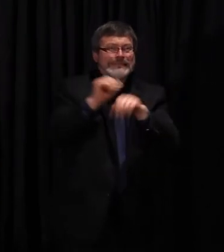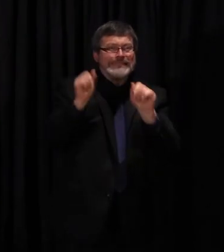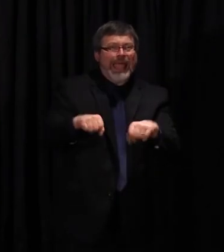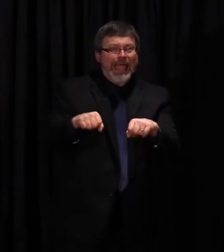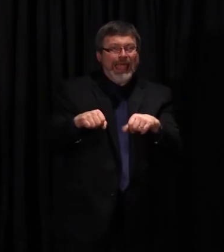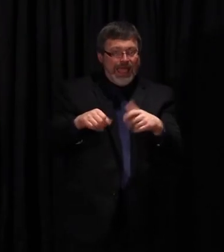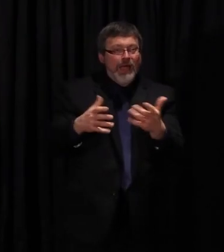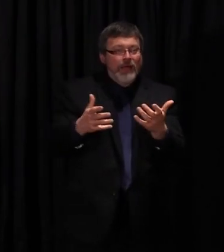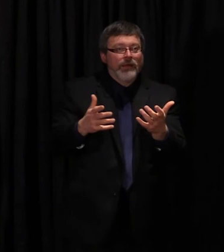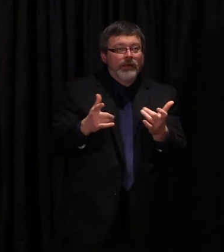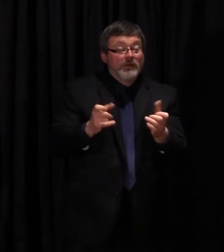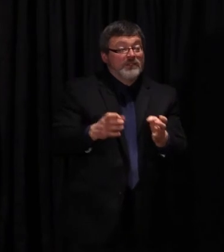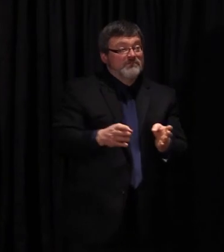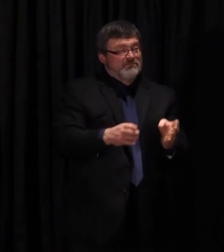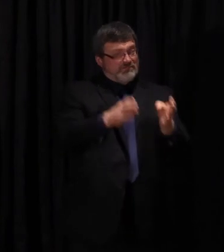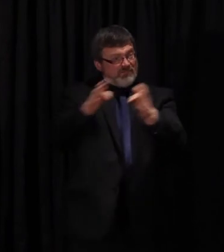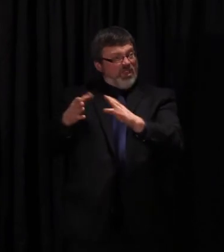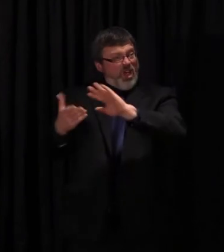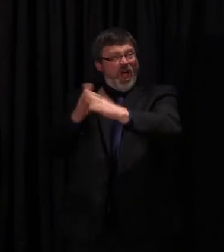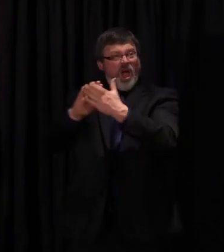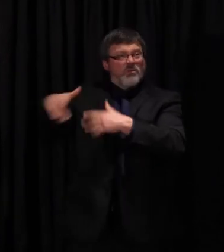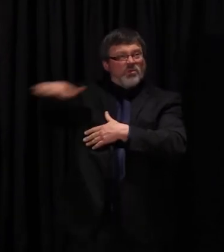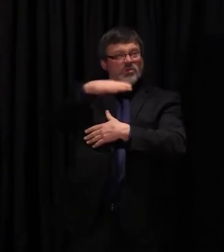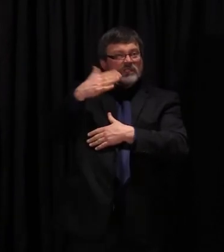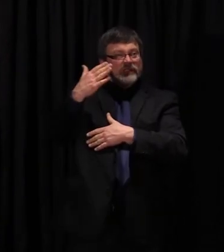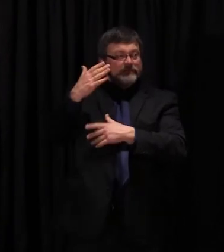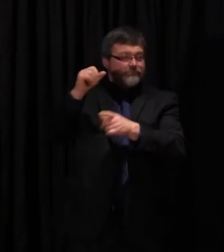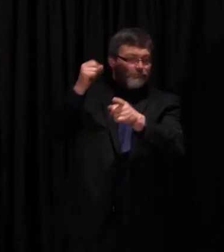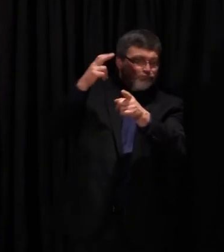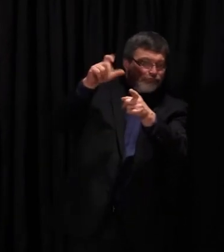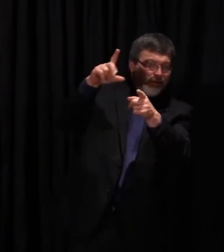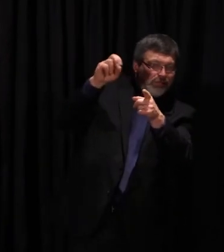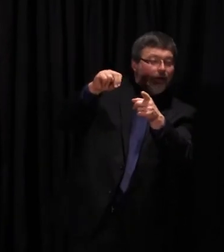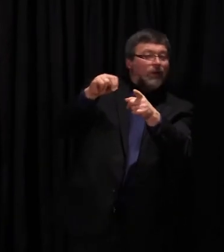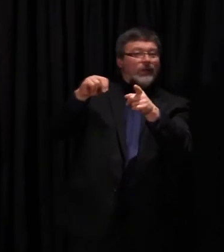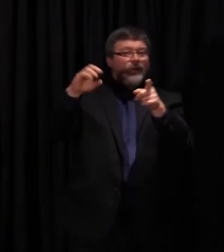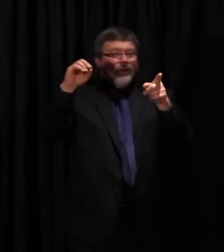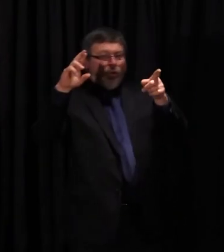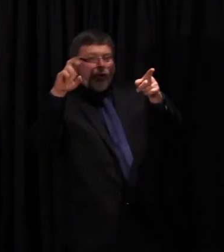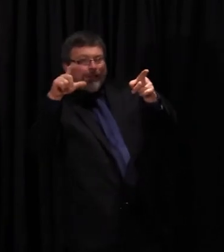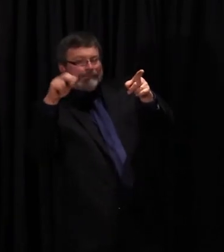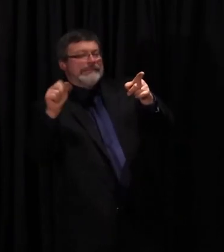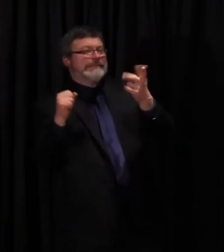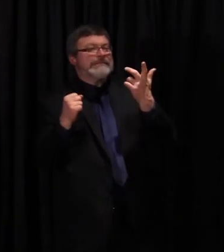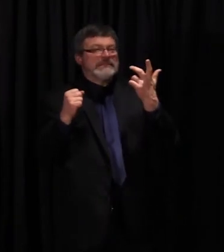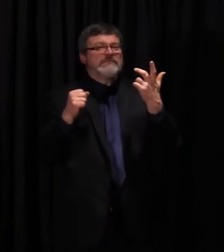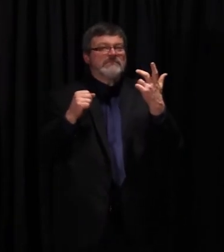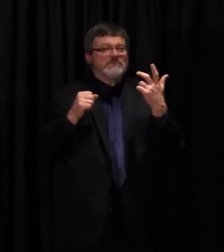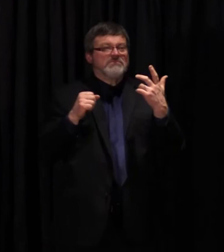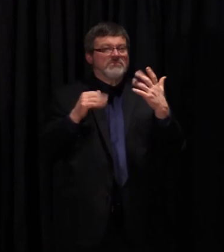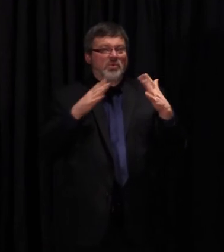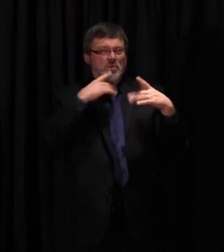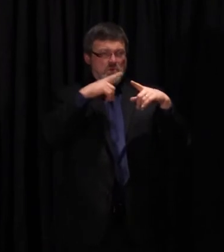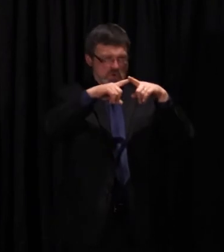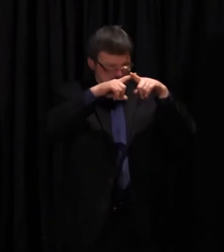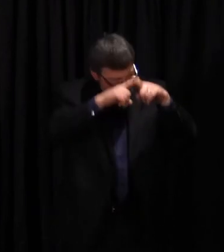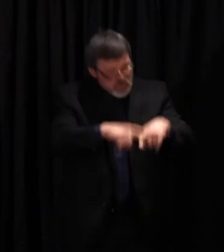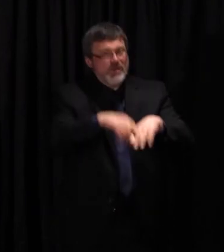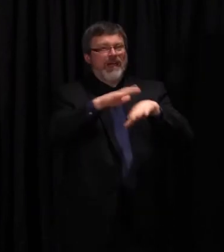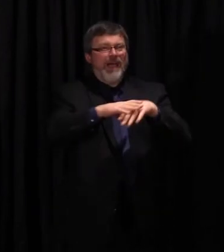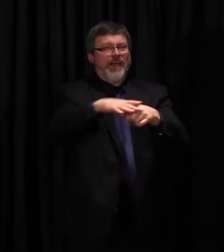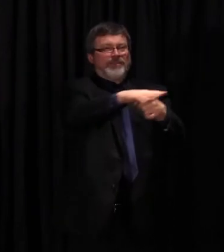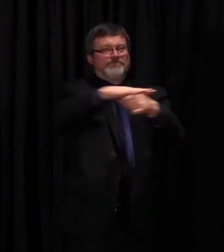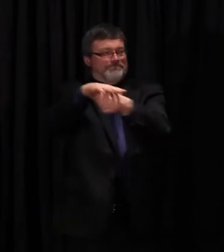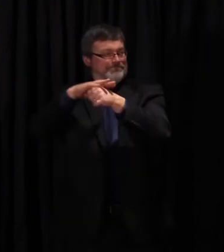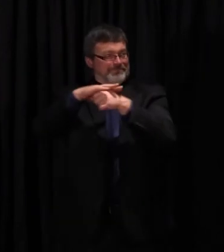The communities like Sheldon and Orleans that depend on the local plant for jobs and